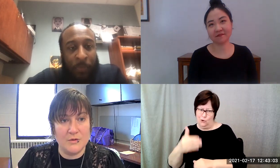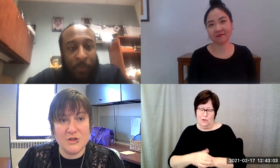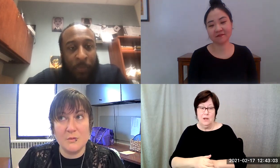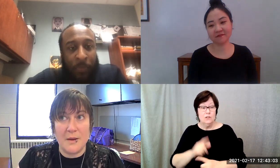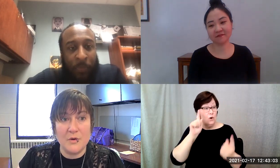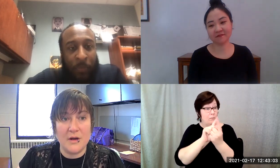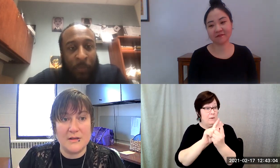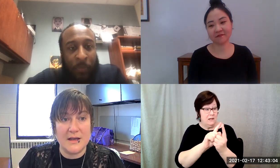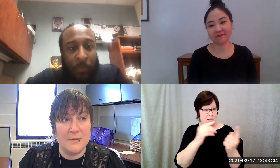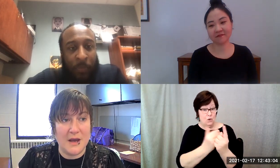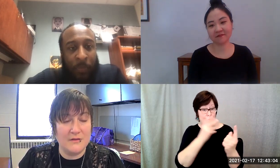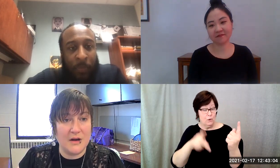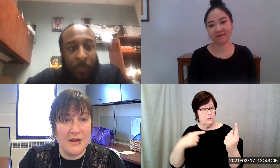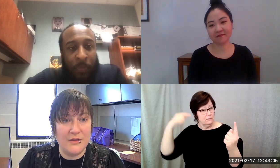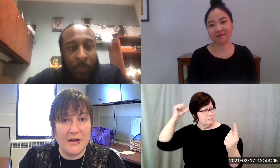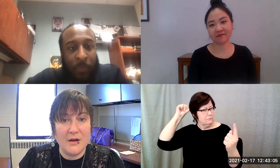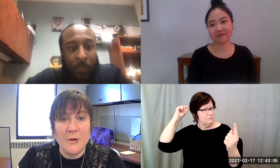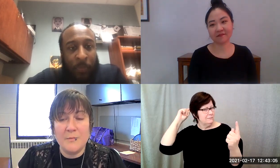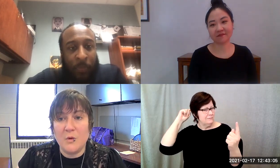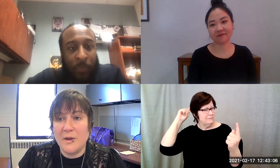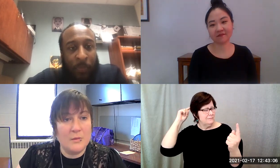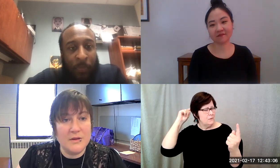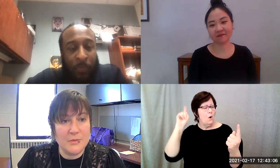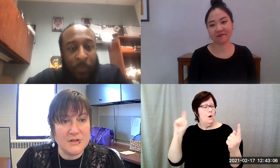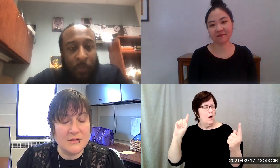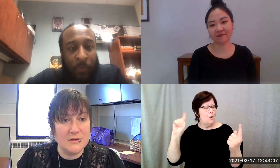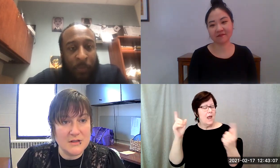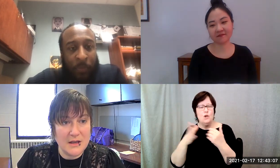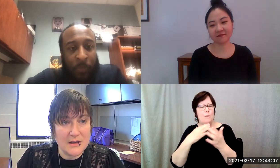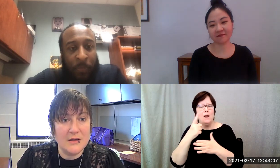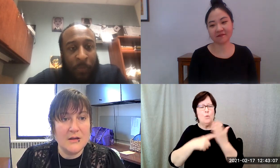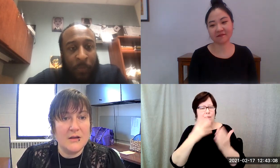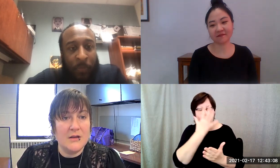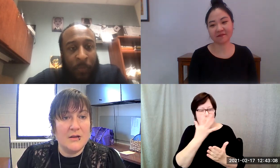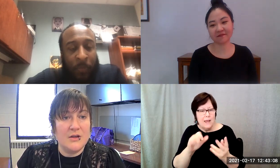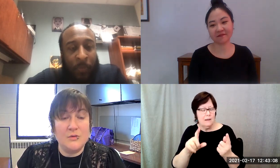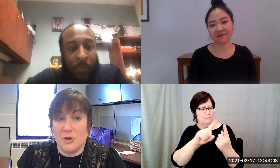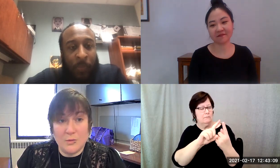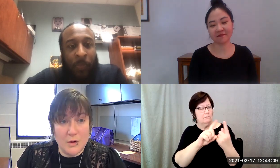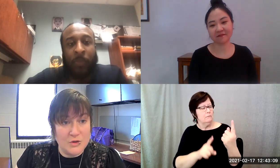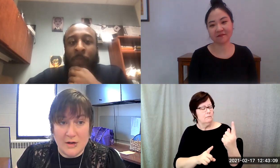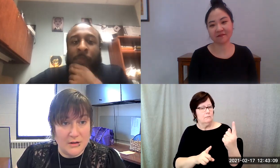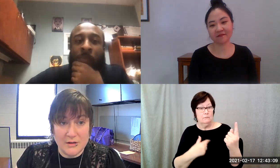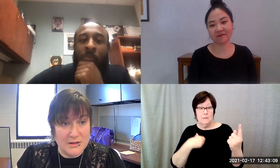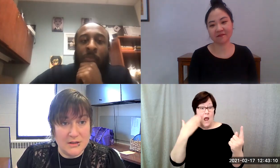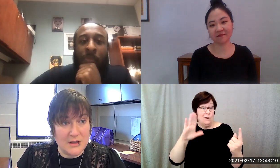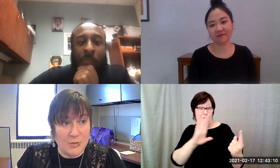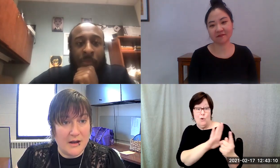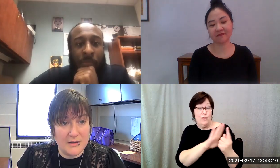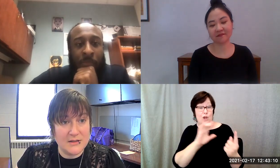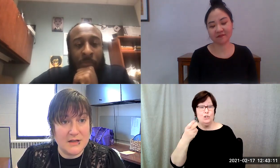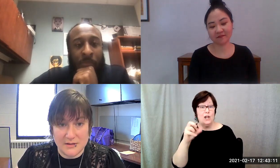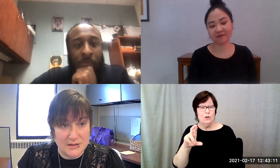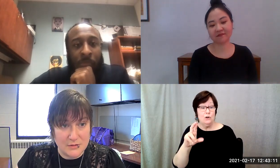don't know, just remembering inside the back of your head that no matter what that person looks like, you don't know gender until